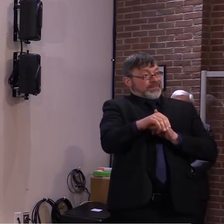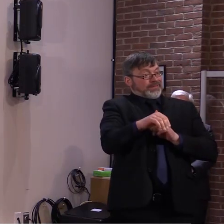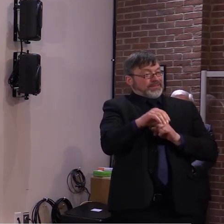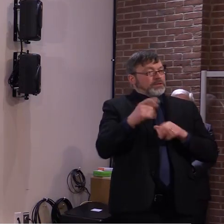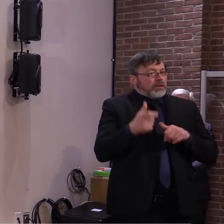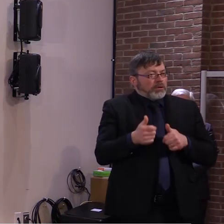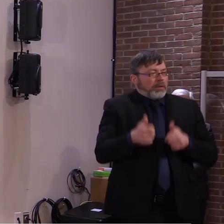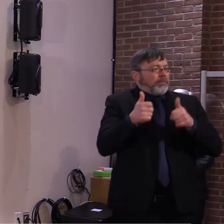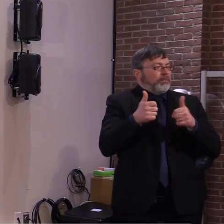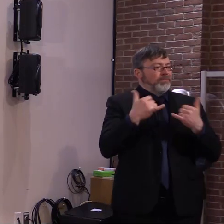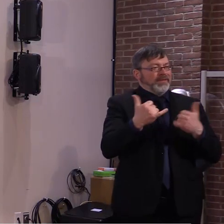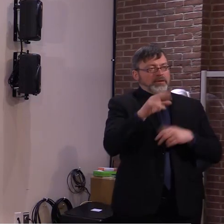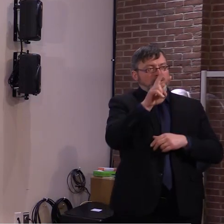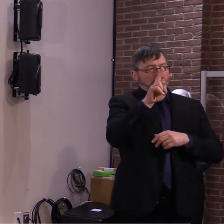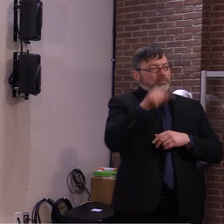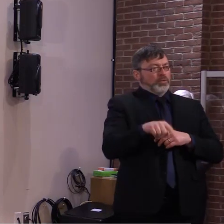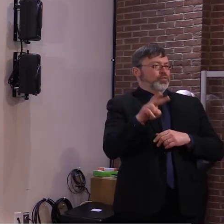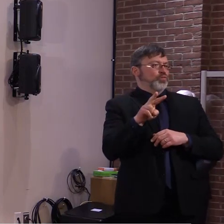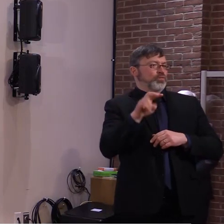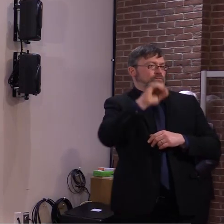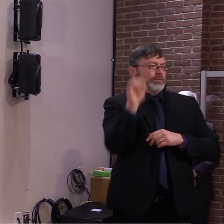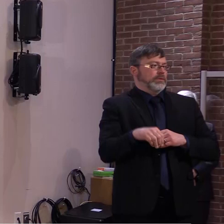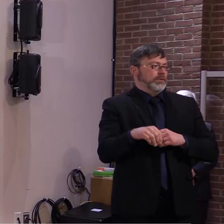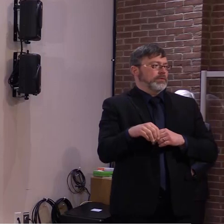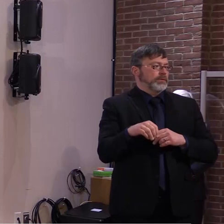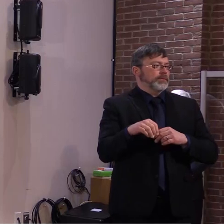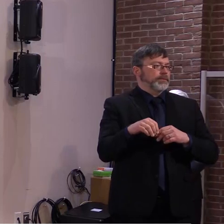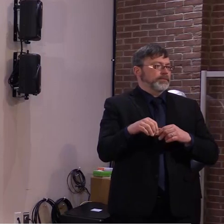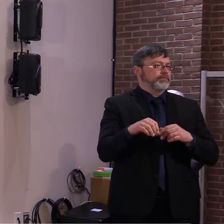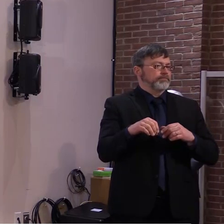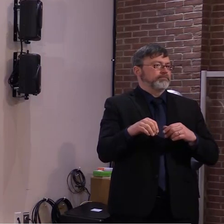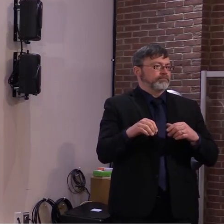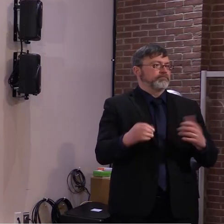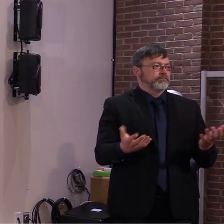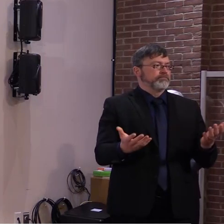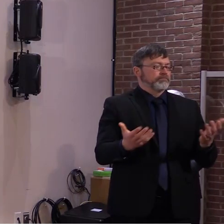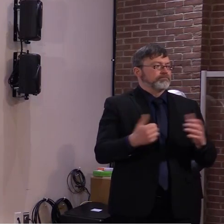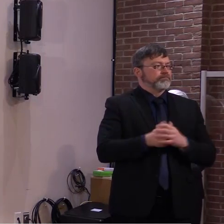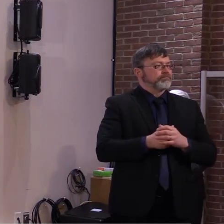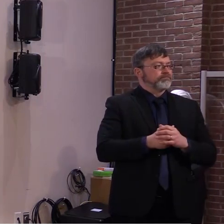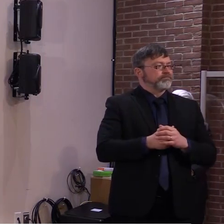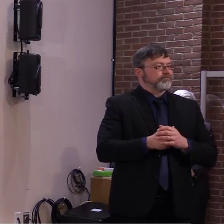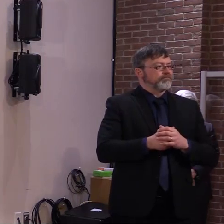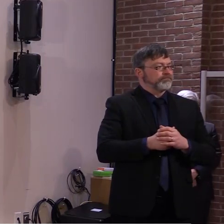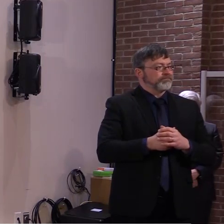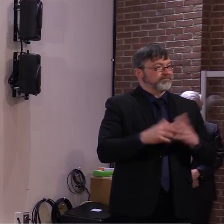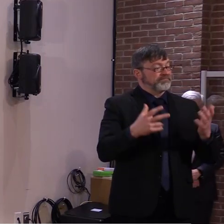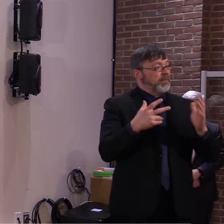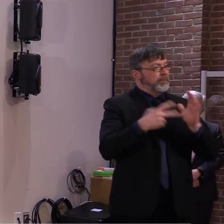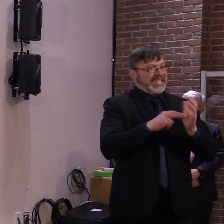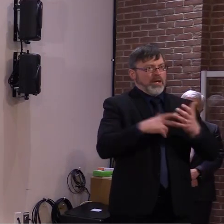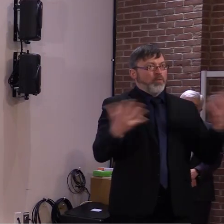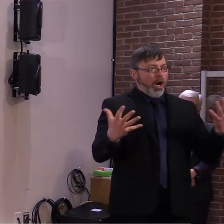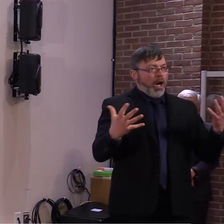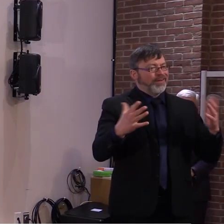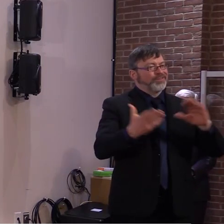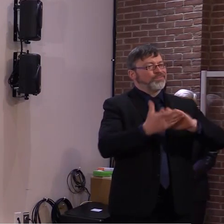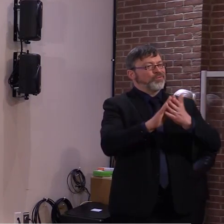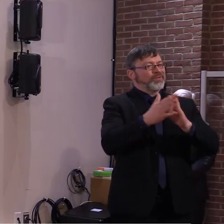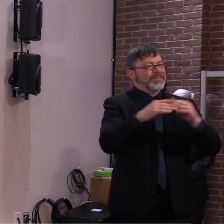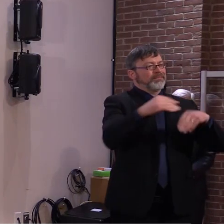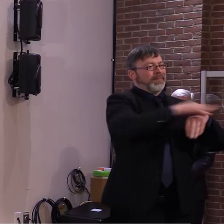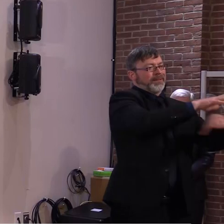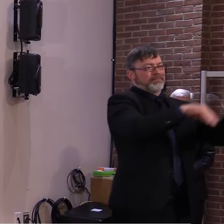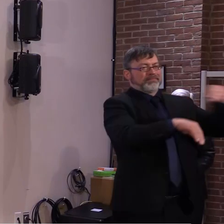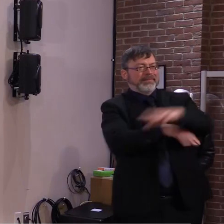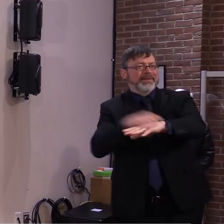it too is higher than we have been used to. We are seeing more community transmission, and those cases continue